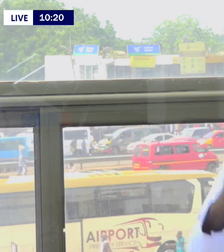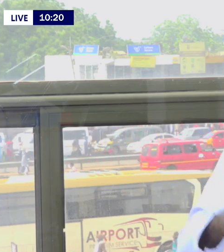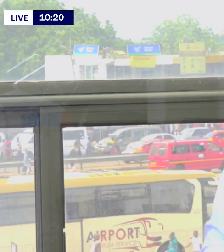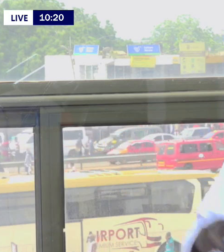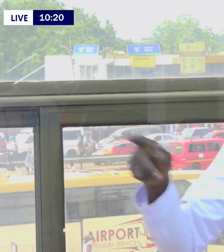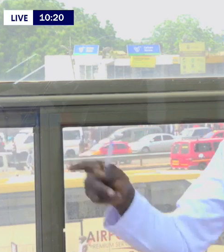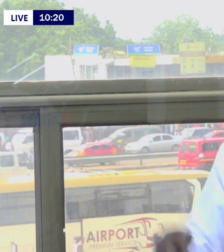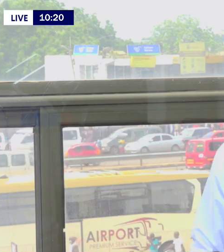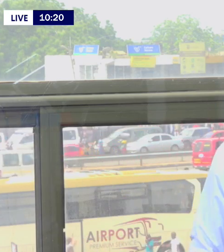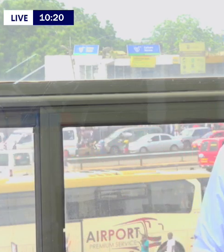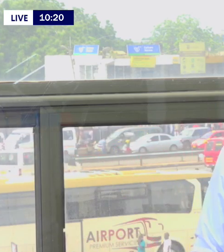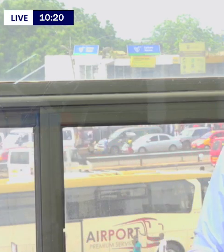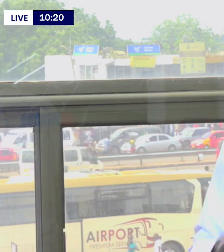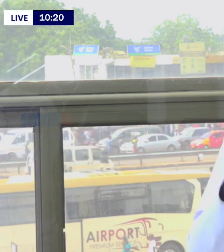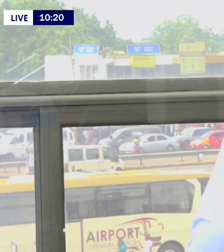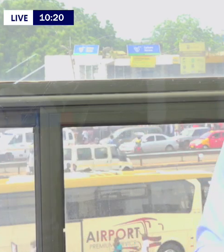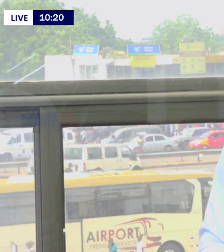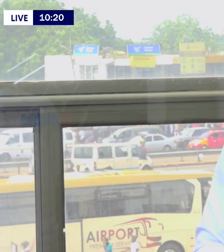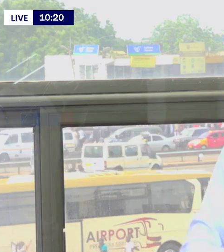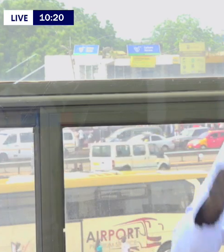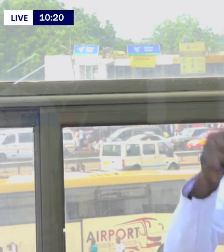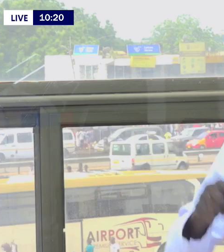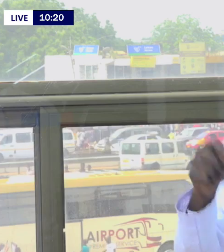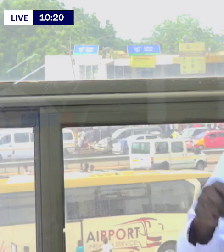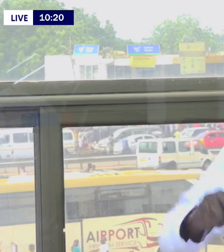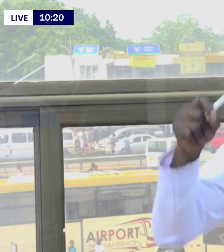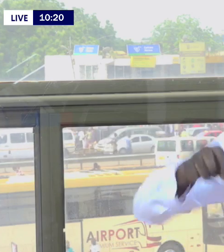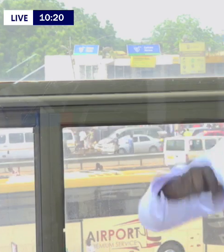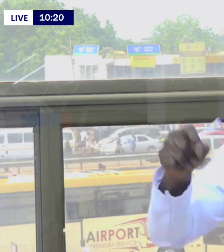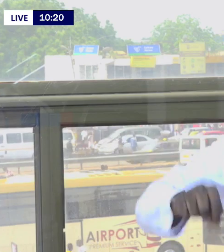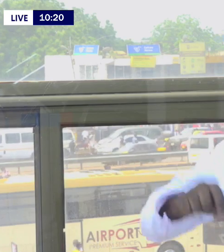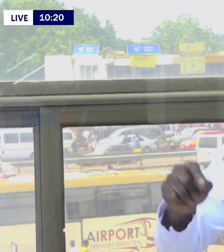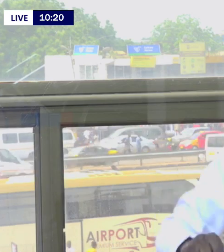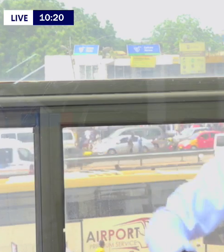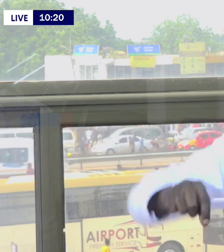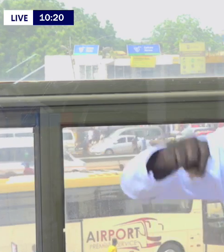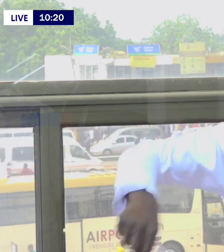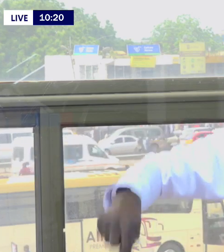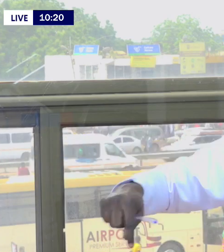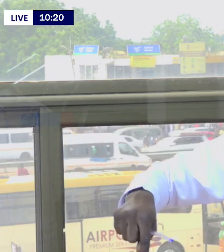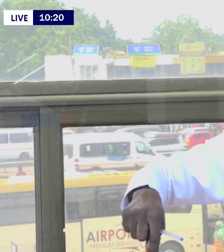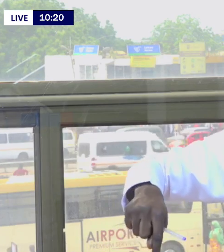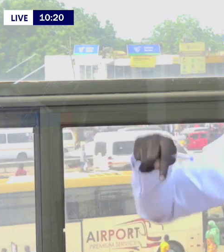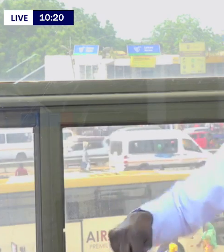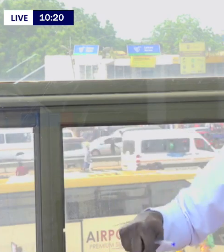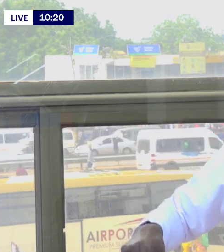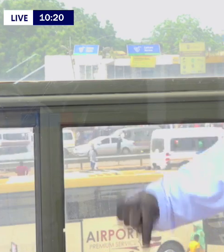sa afeli omu ko ye meeting a. Obi say ye best say million na ye dia stop